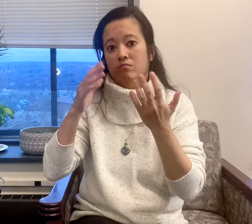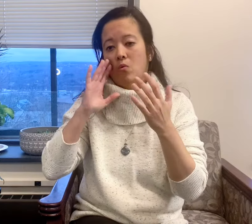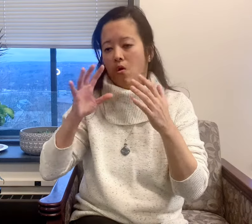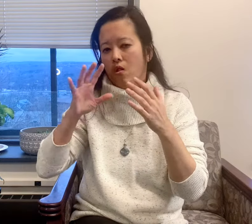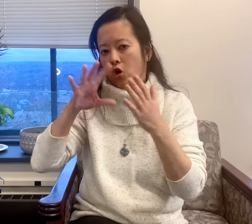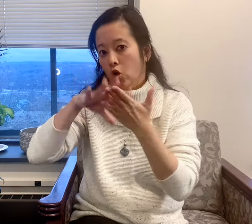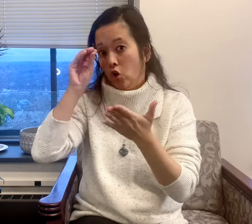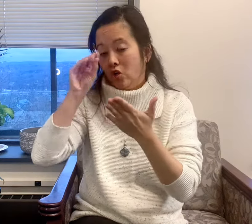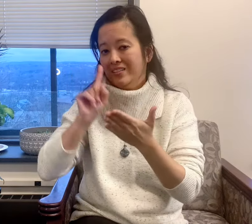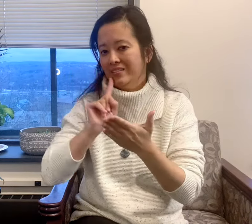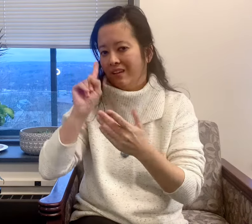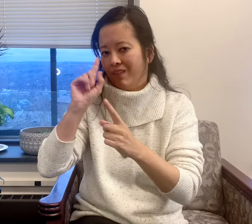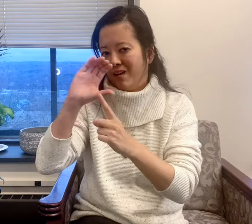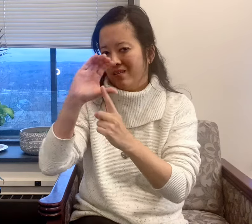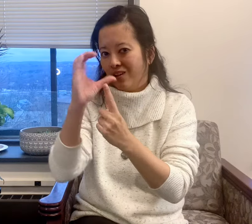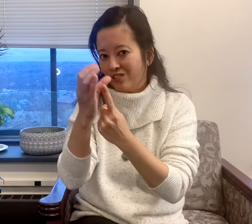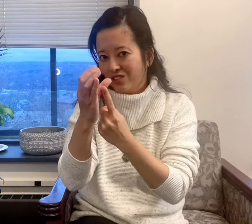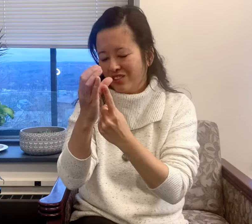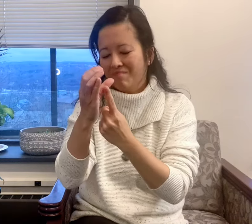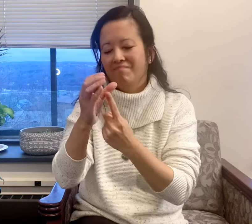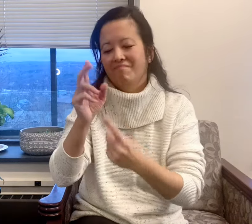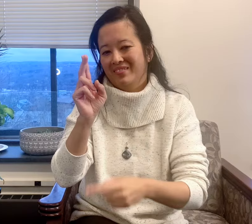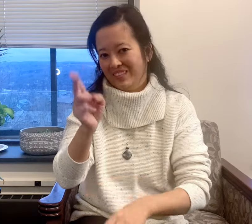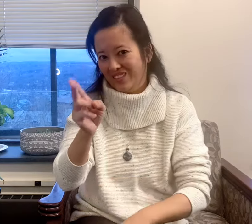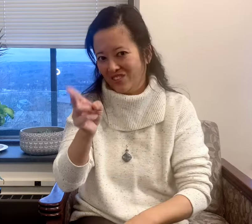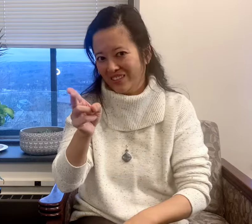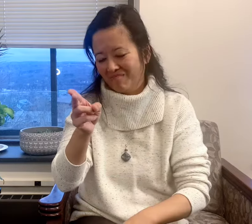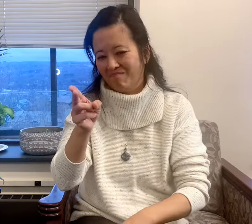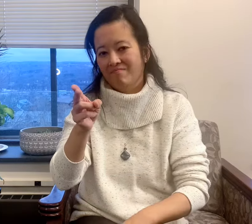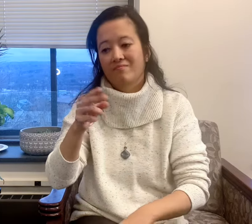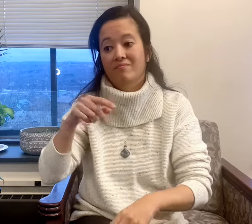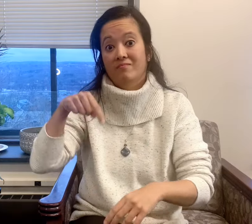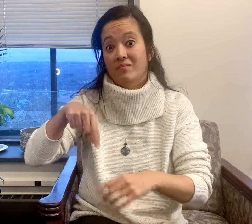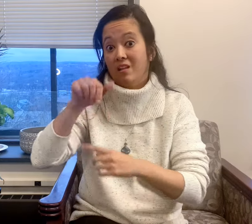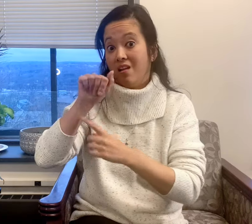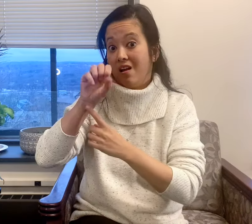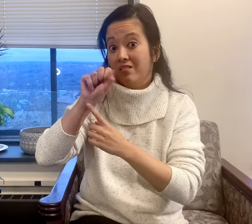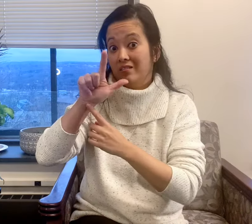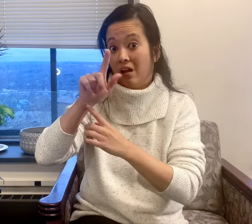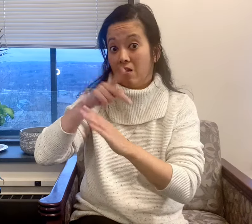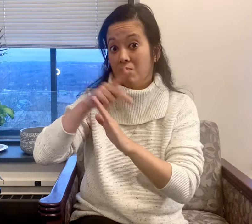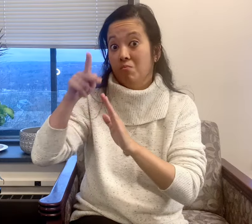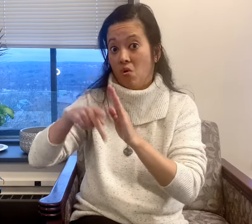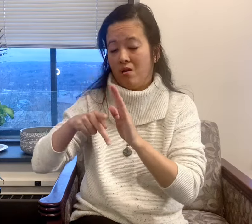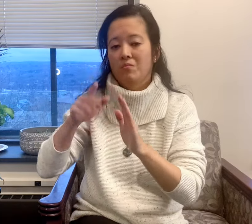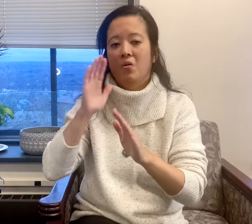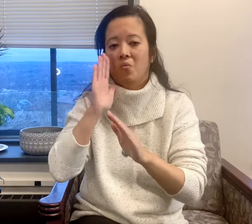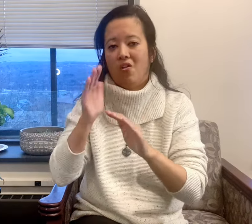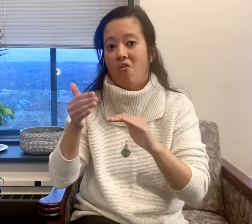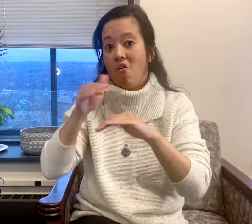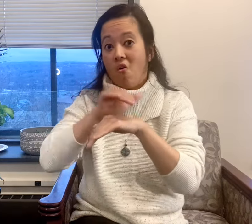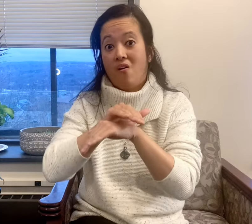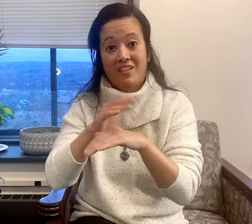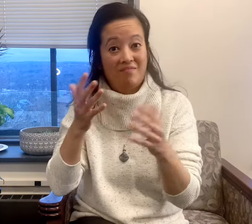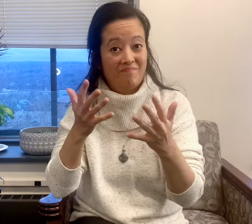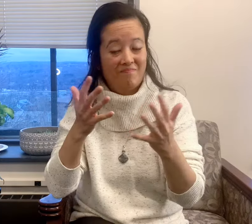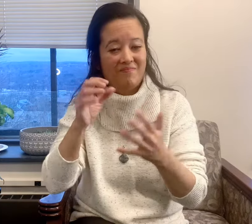Students will learn deaf culture as well as deaf history. The ASL program